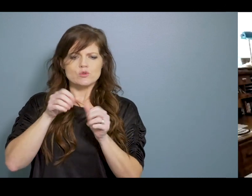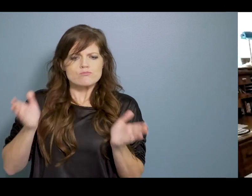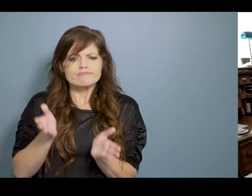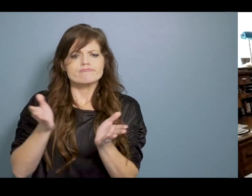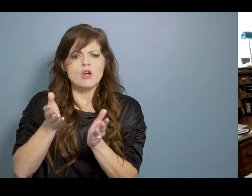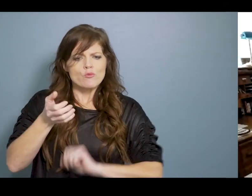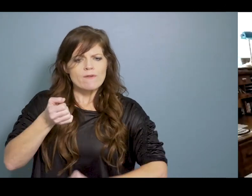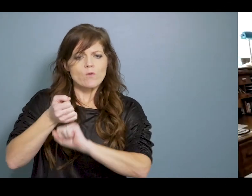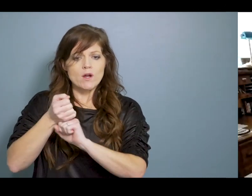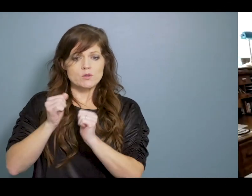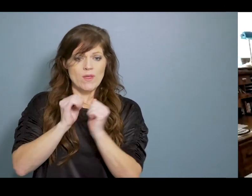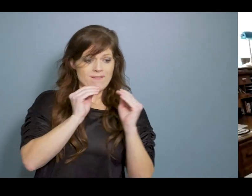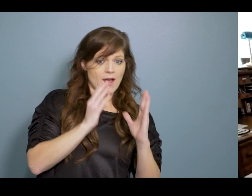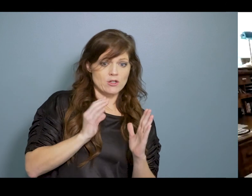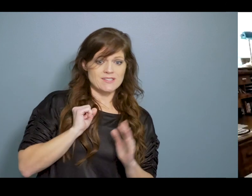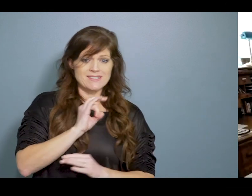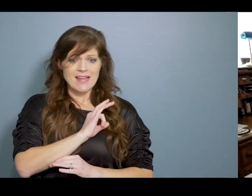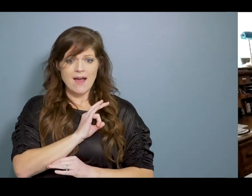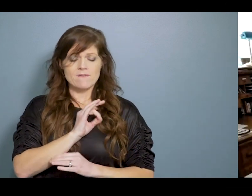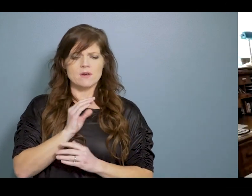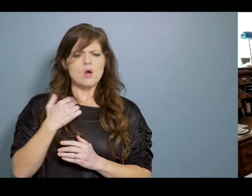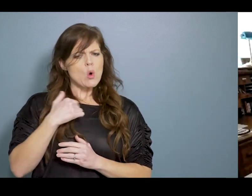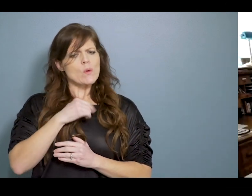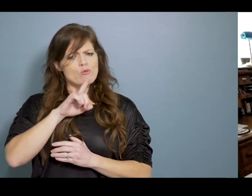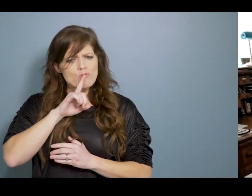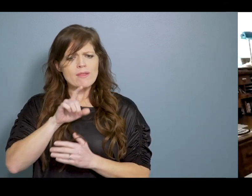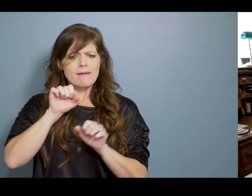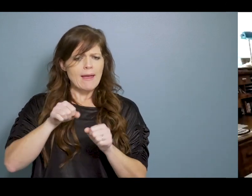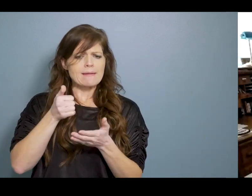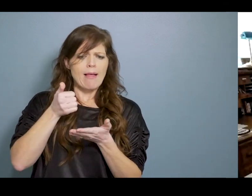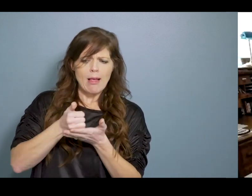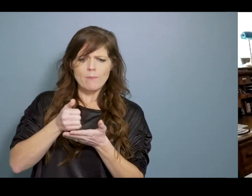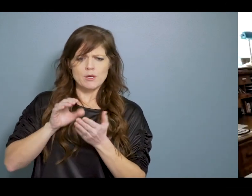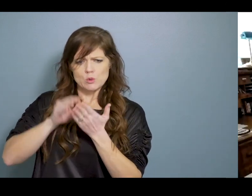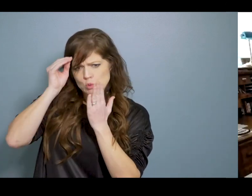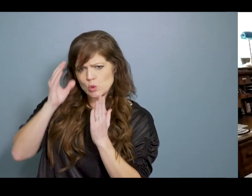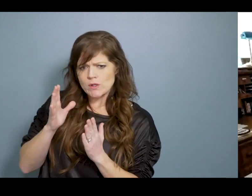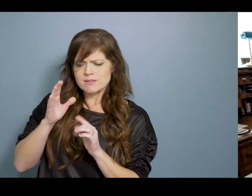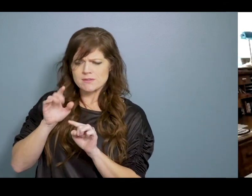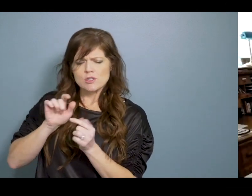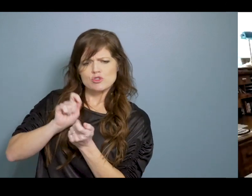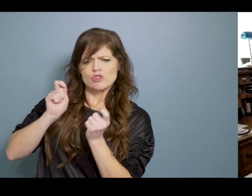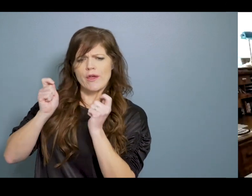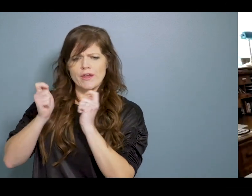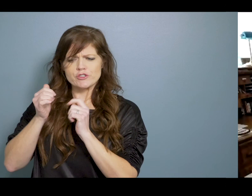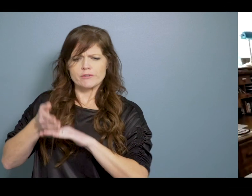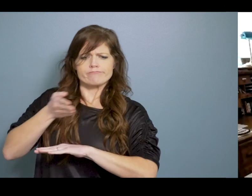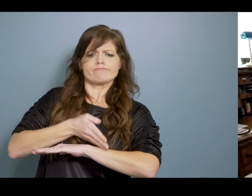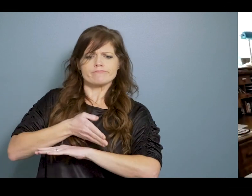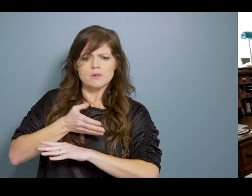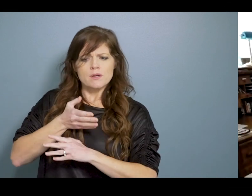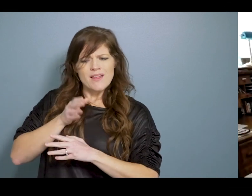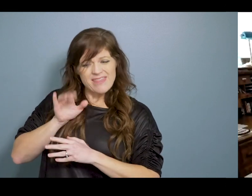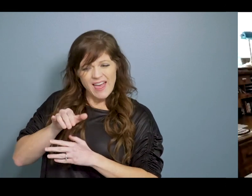staff. We make a difference and we make a significant difference when our positive, constructive attitude shines